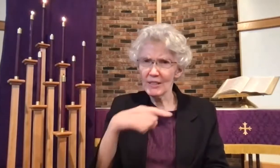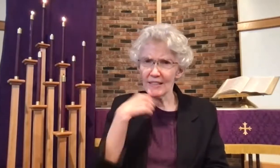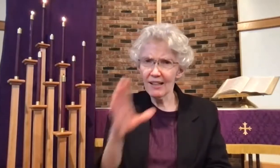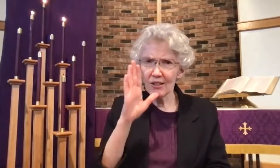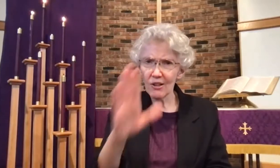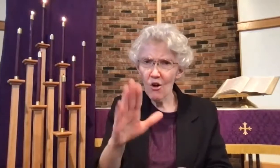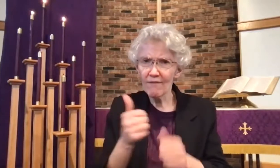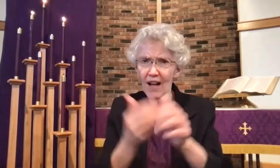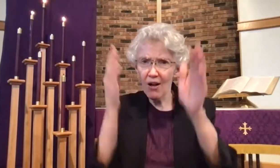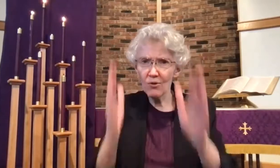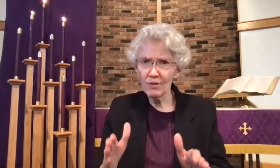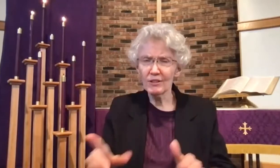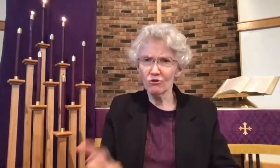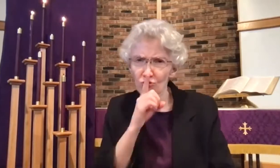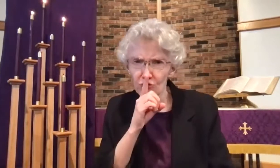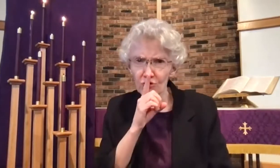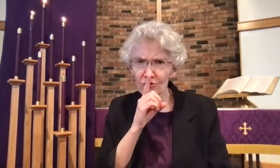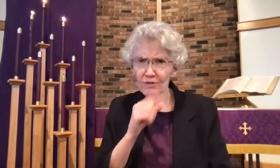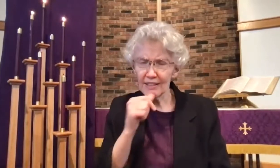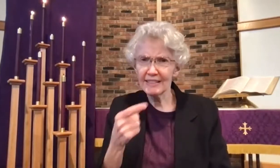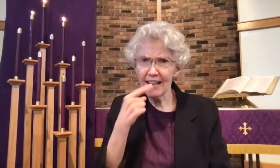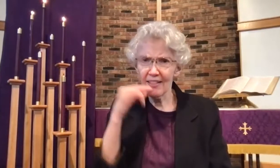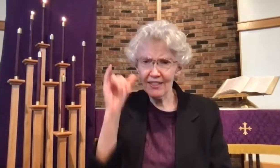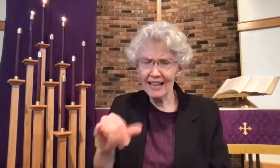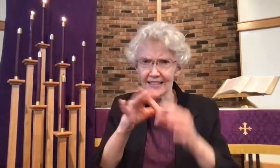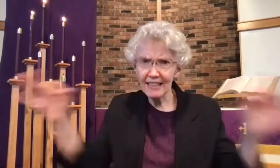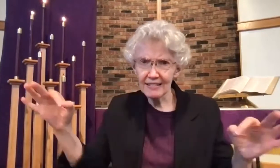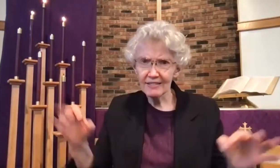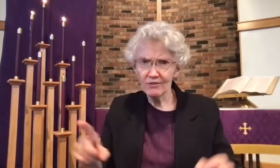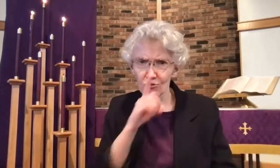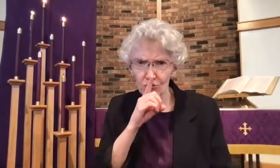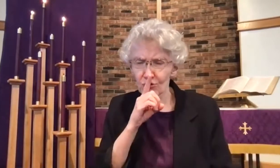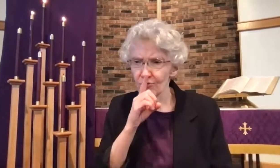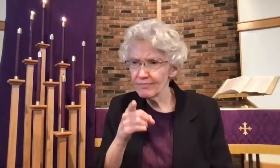"Teacher, tell your followers not to say these things."